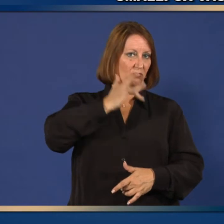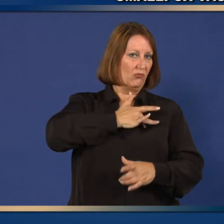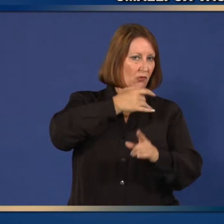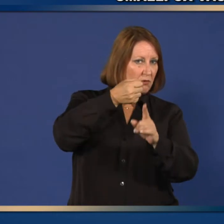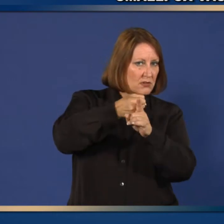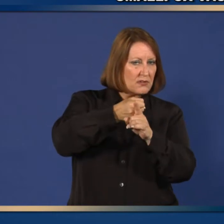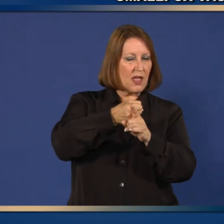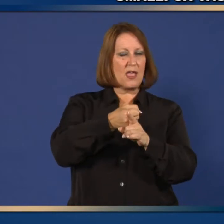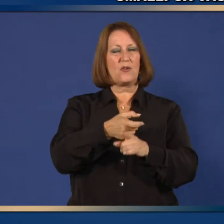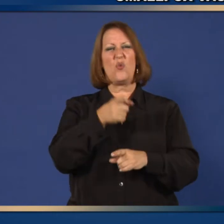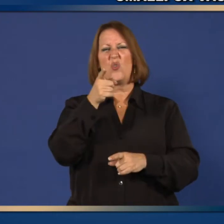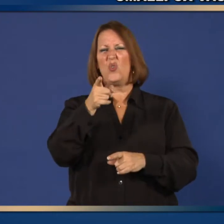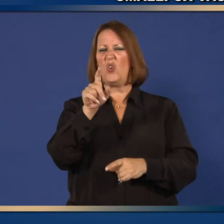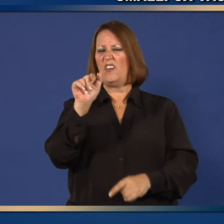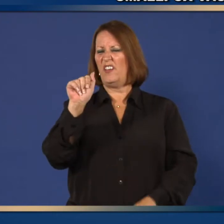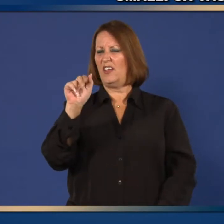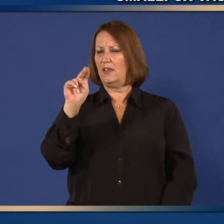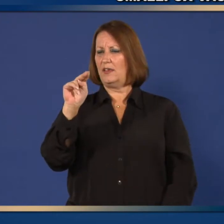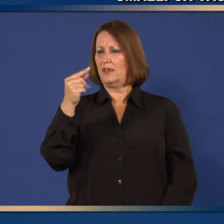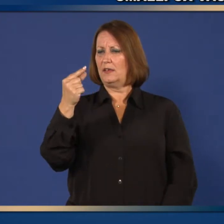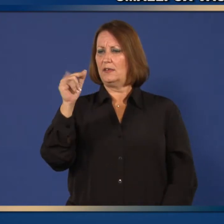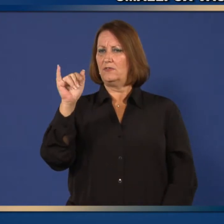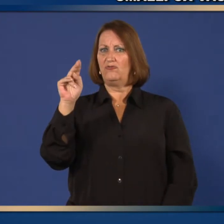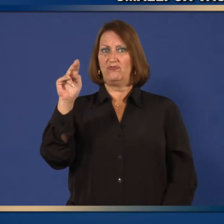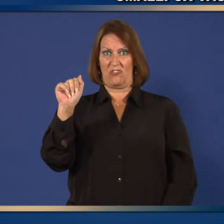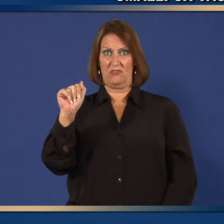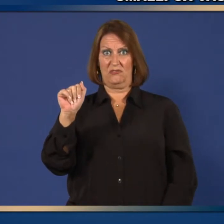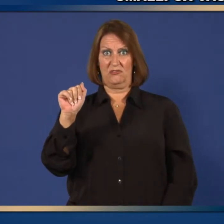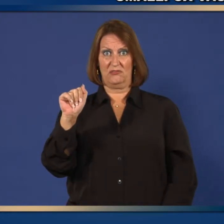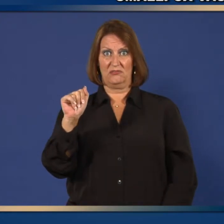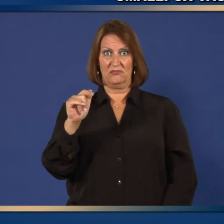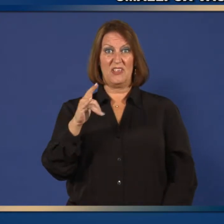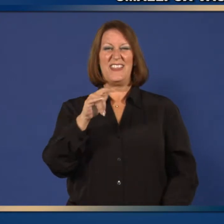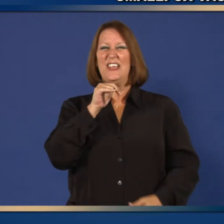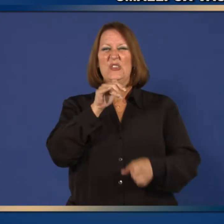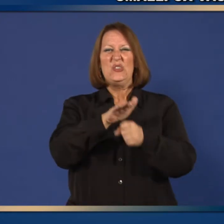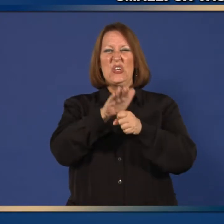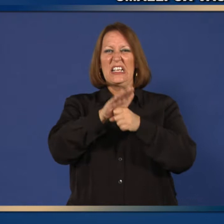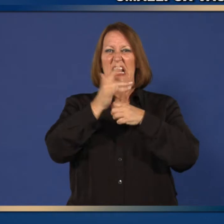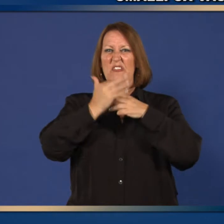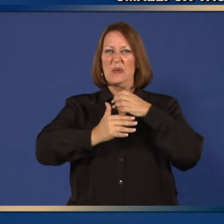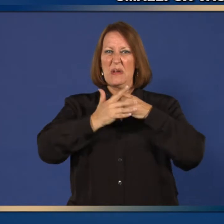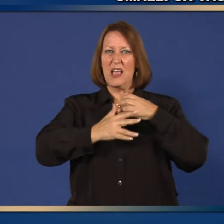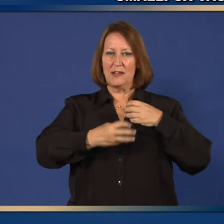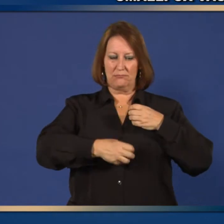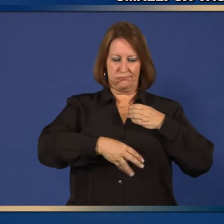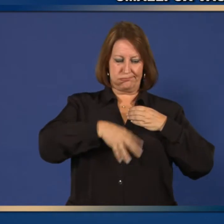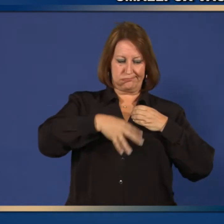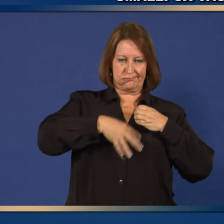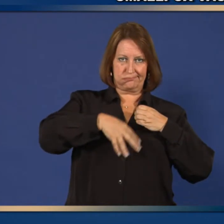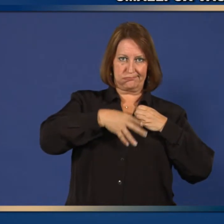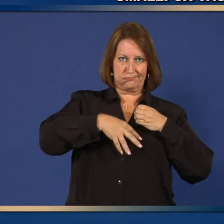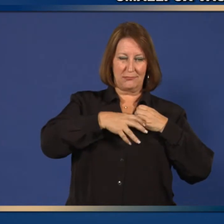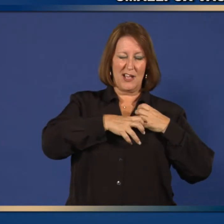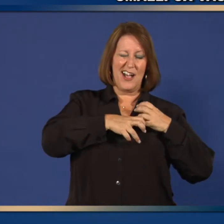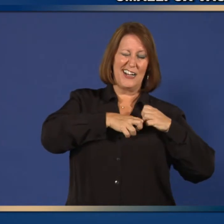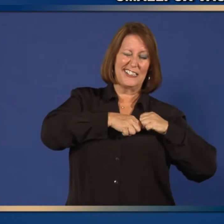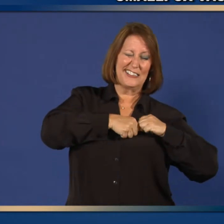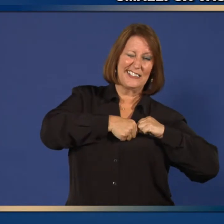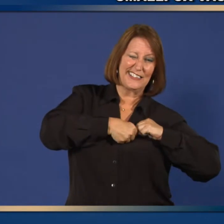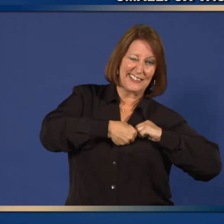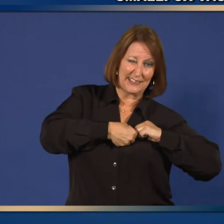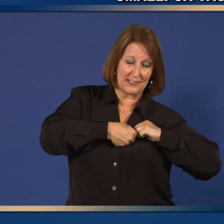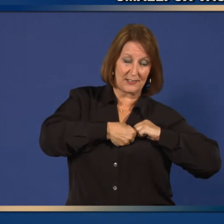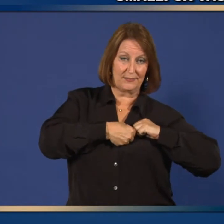attack or angina, which is chest pain caused by lack of blood to the heart.